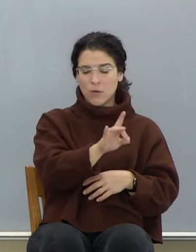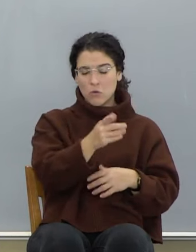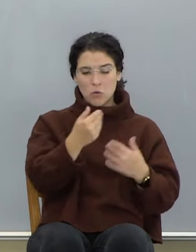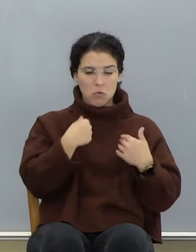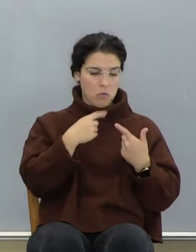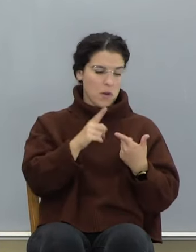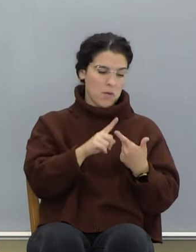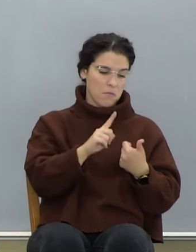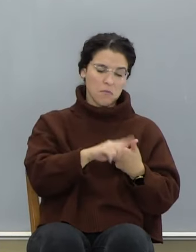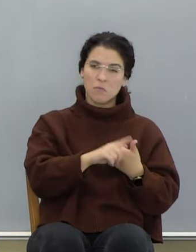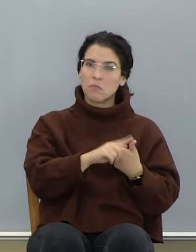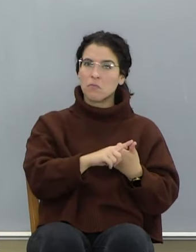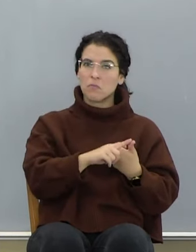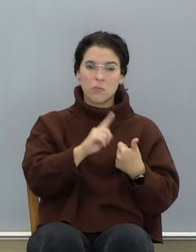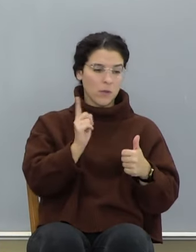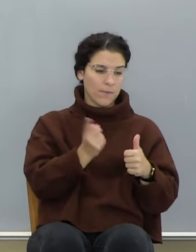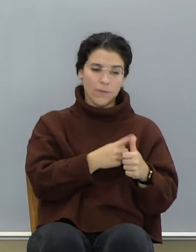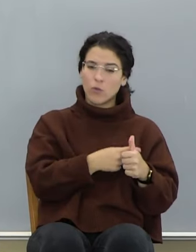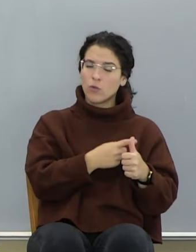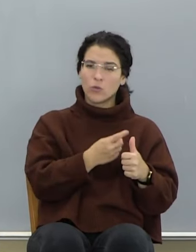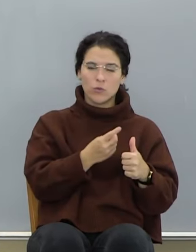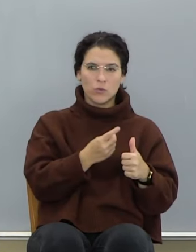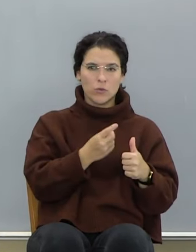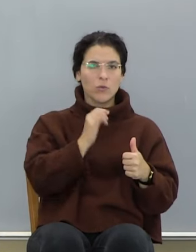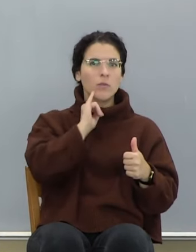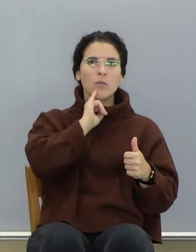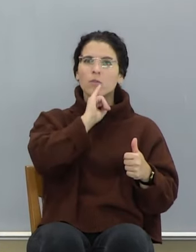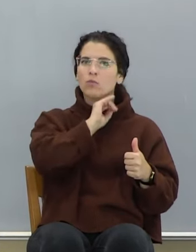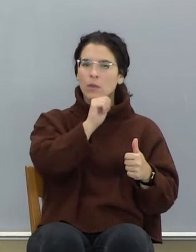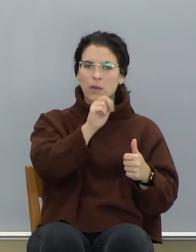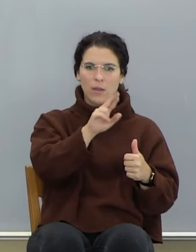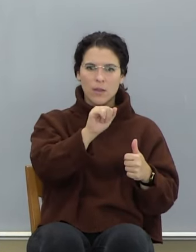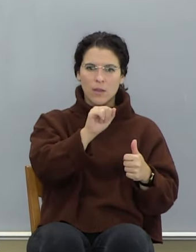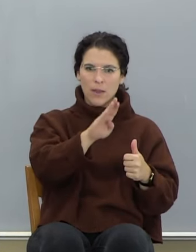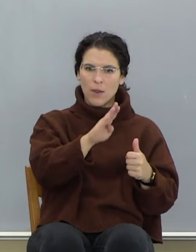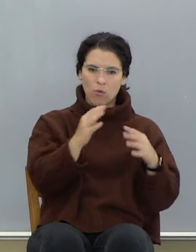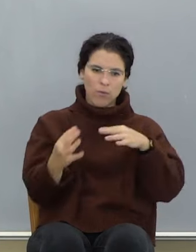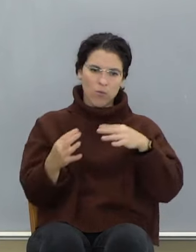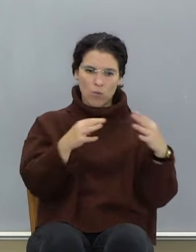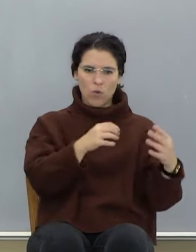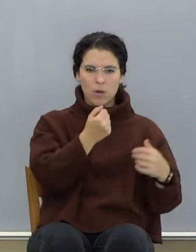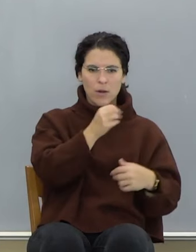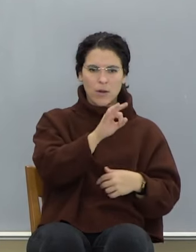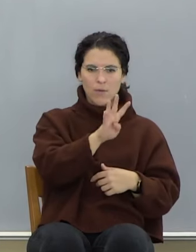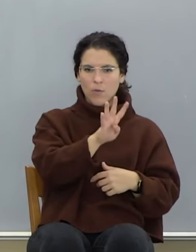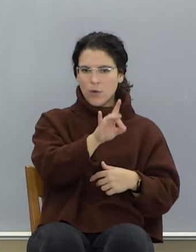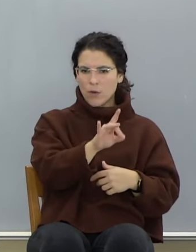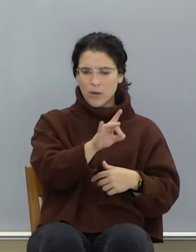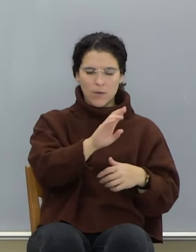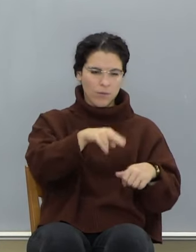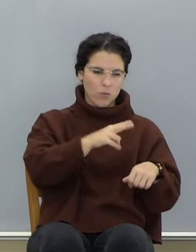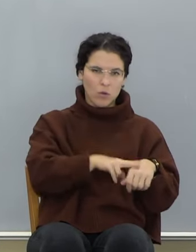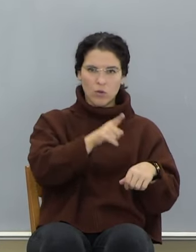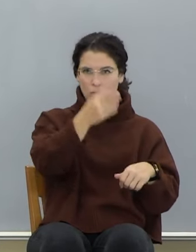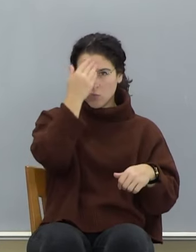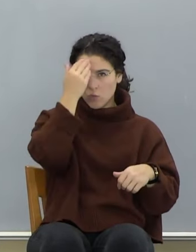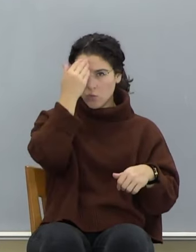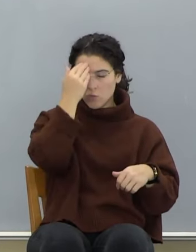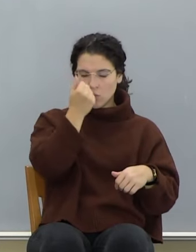have the first Israeli-Arab war that took place in 1948. Of course, you're familiar with